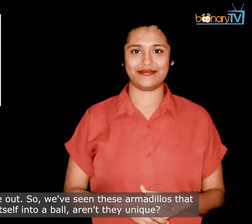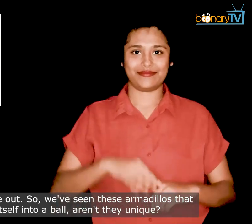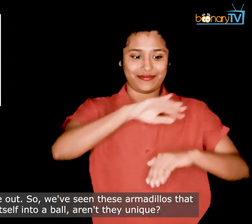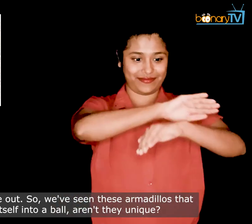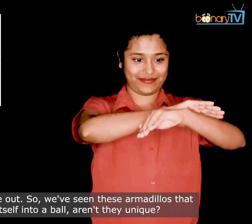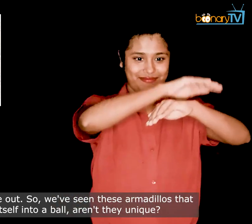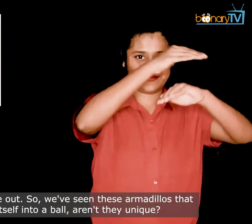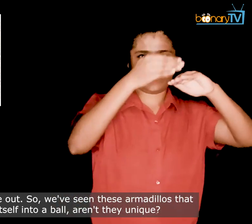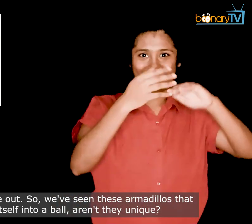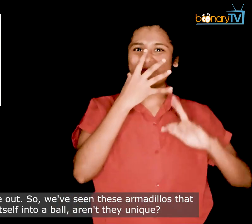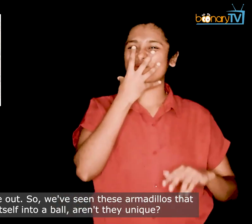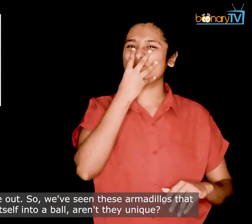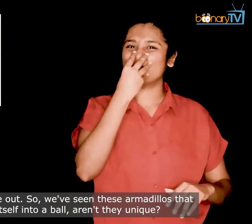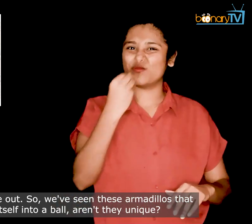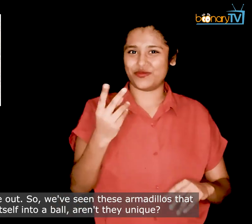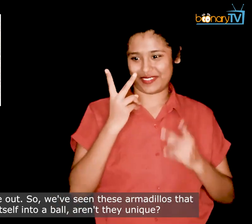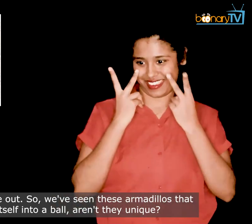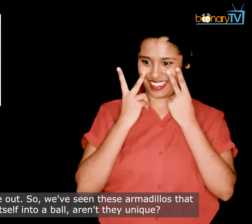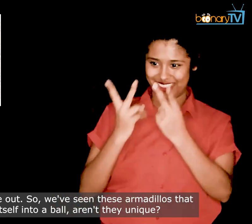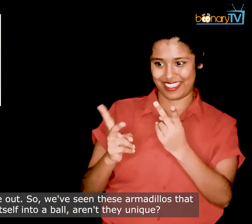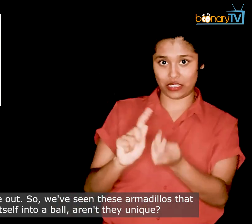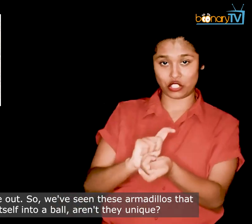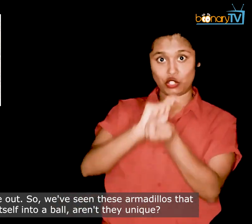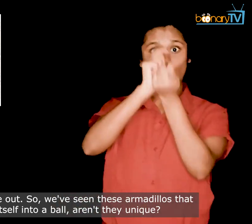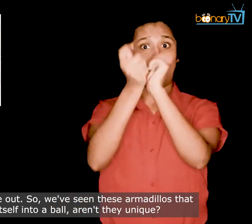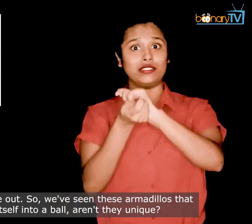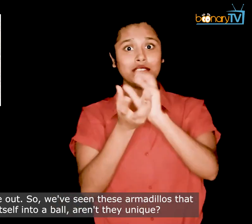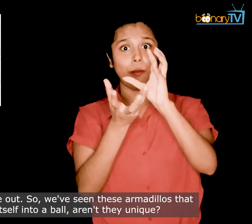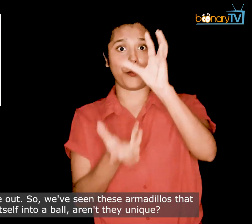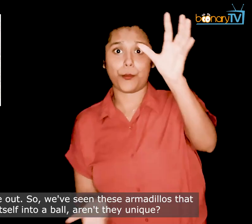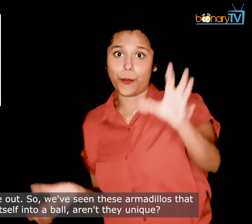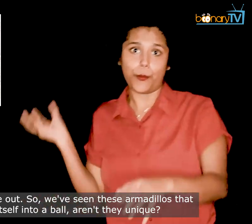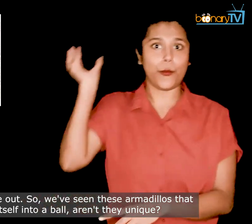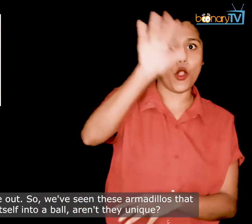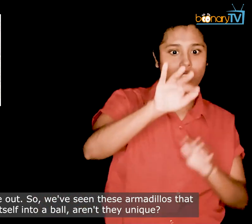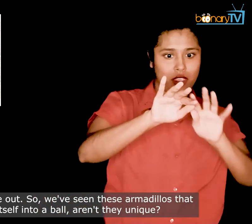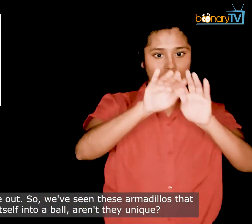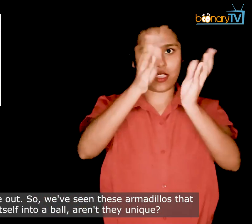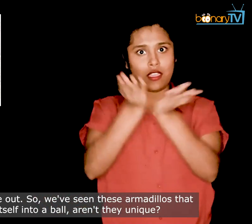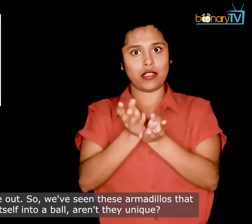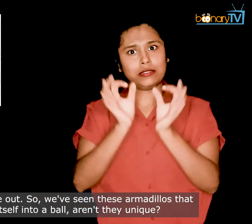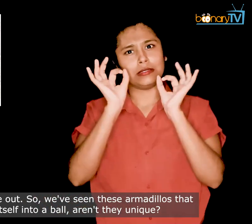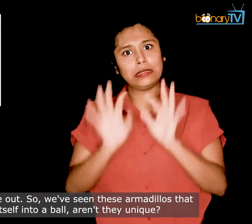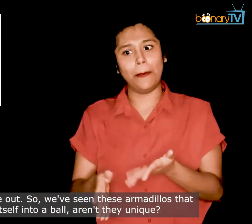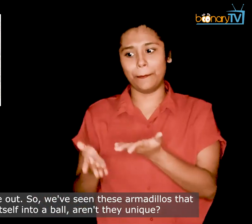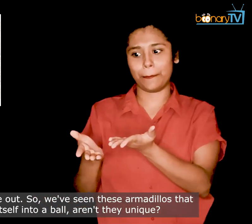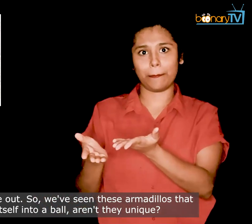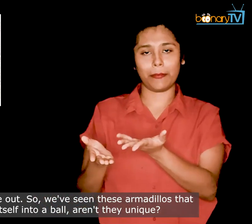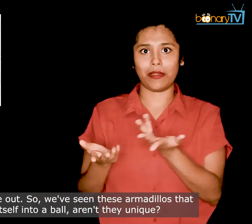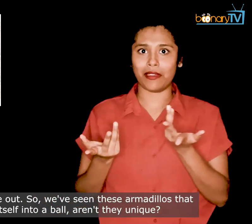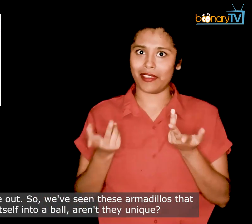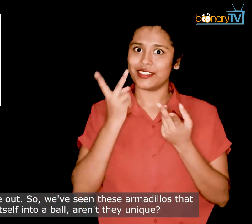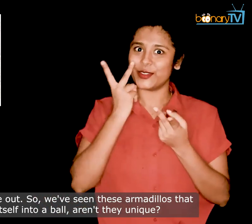So, we've seen these armadillos that can change itself into a ball. Aren't they unique?